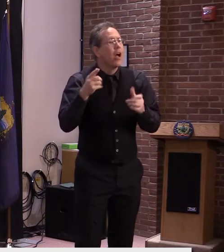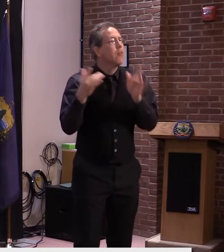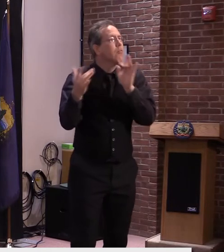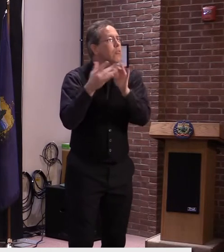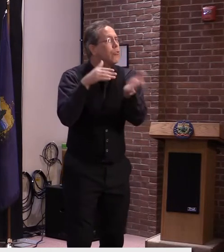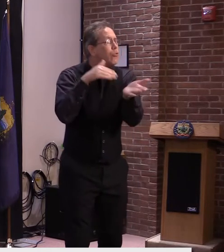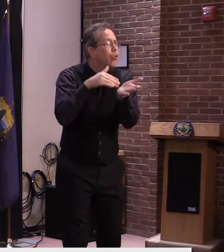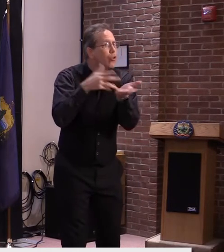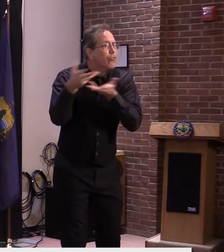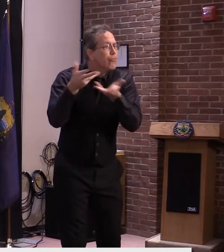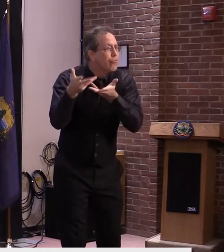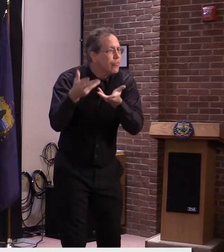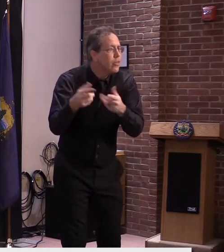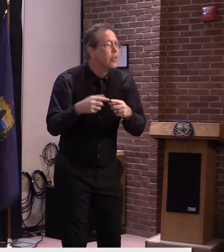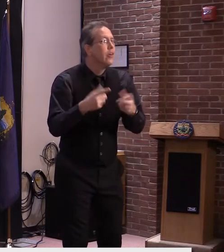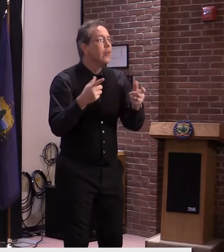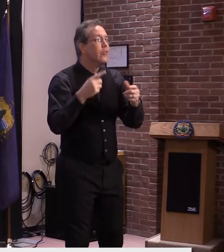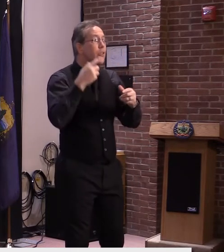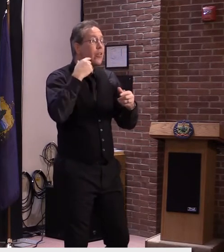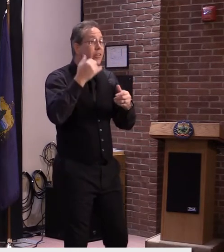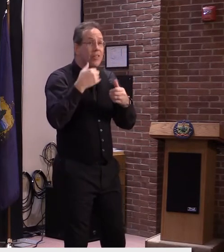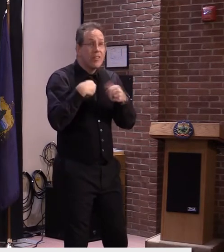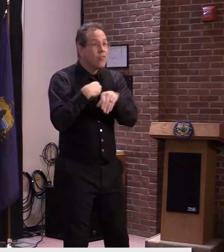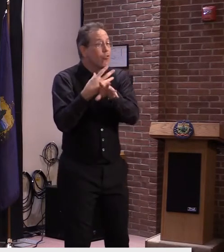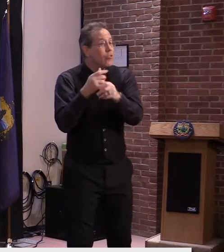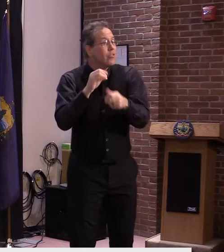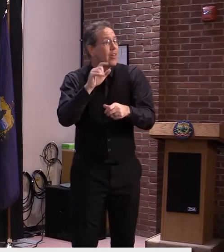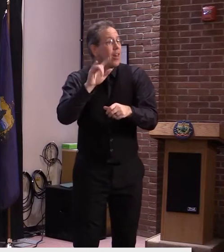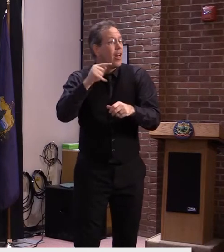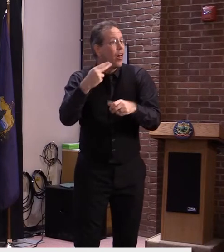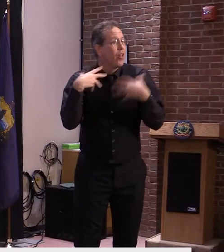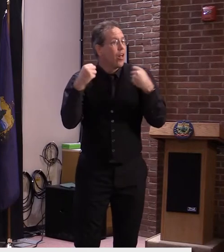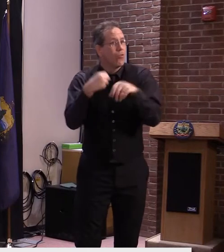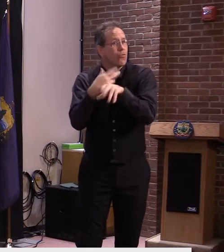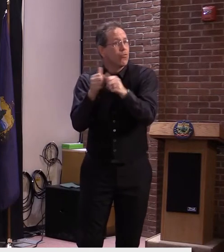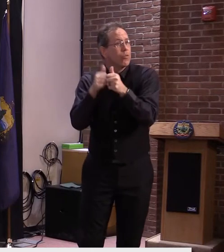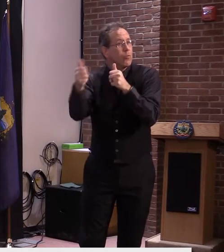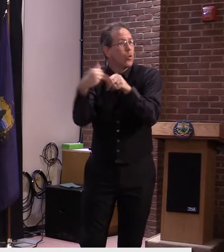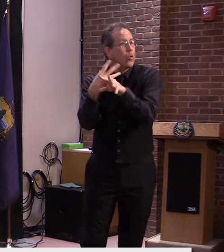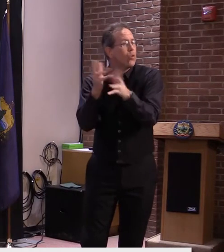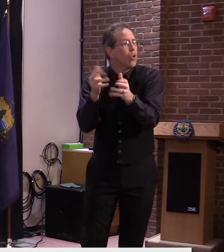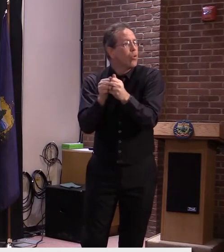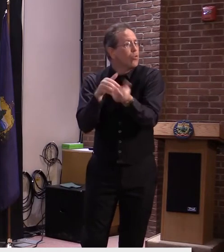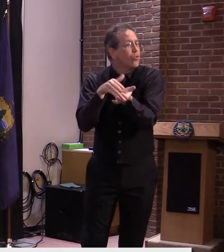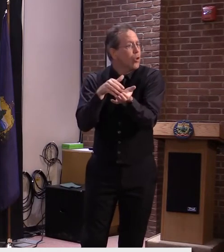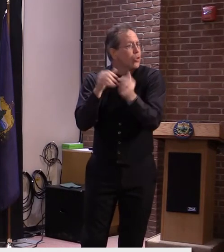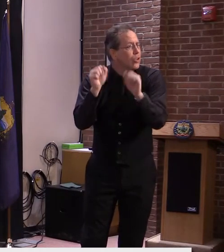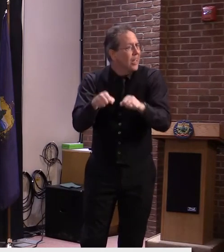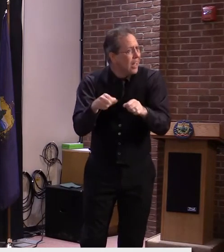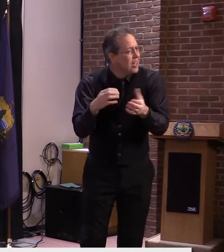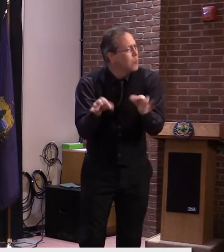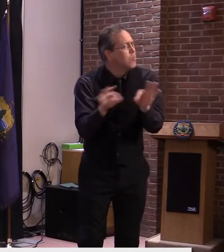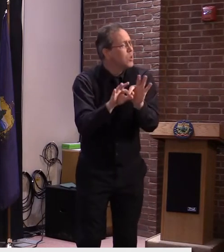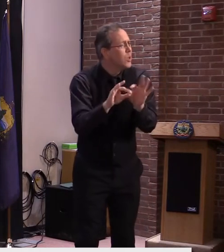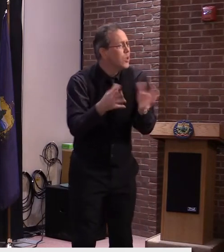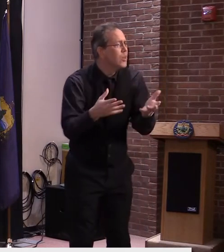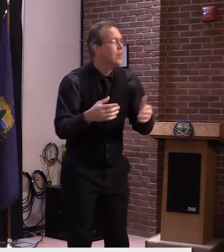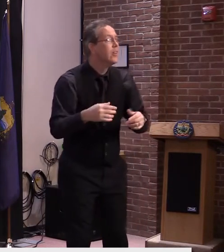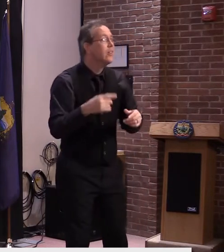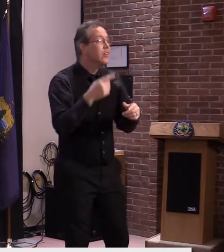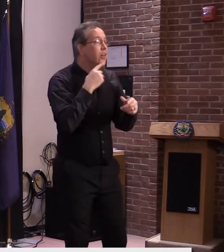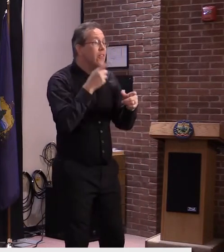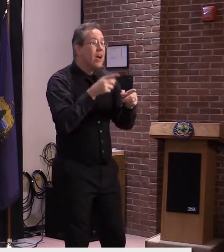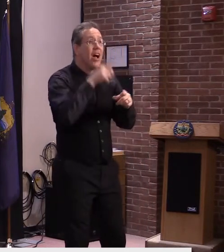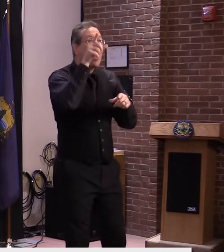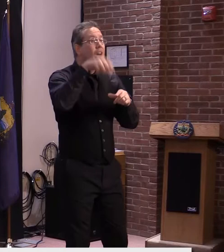access telehealth and telemedicine mental health services, can consult with specialty providers located out of state